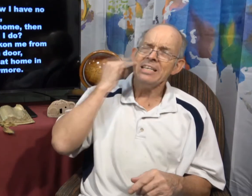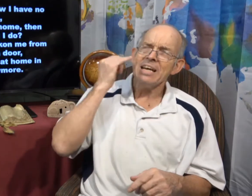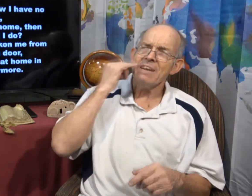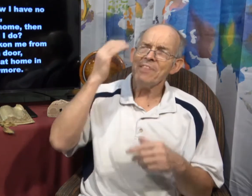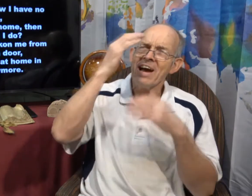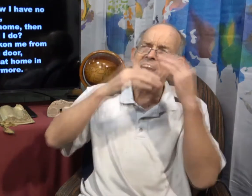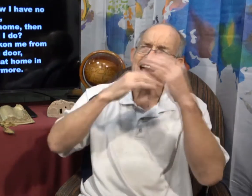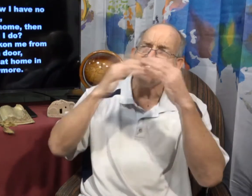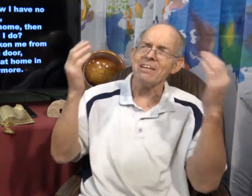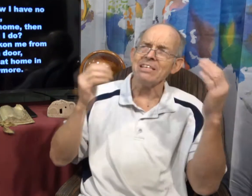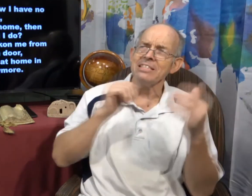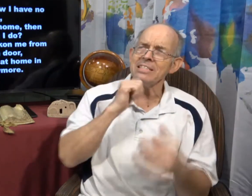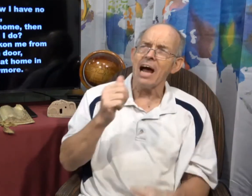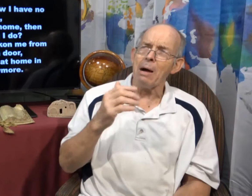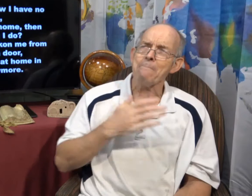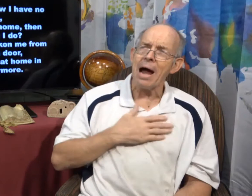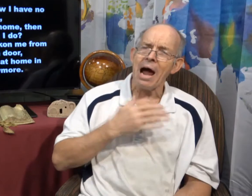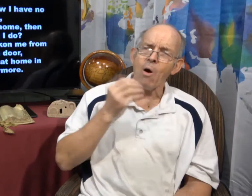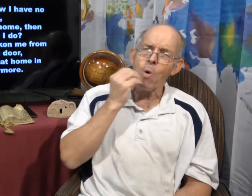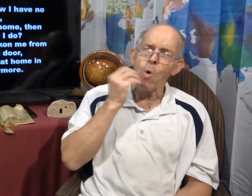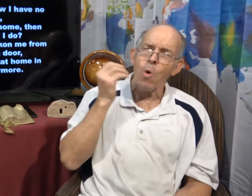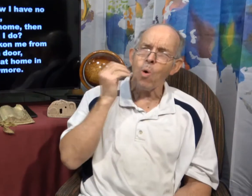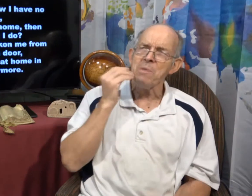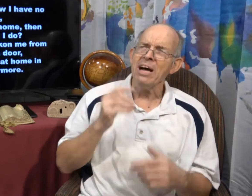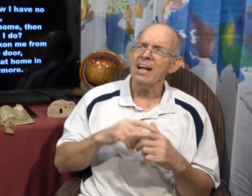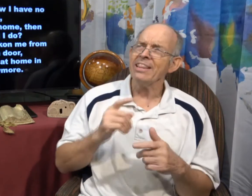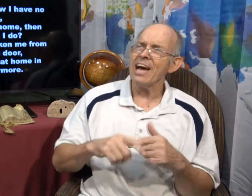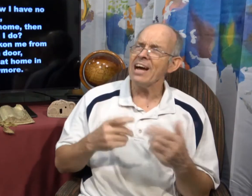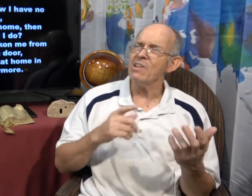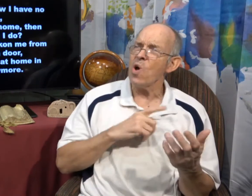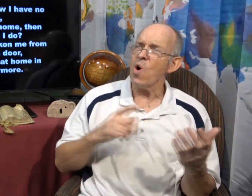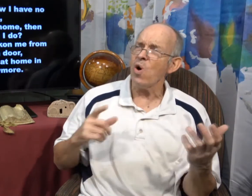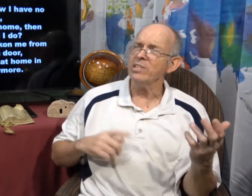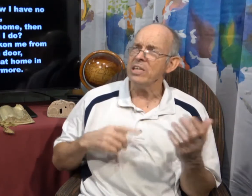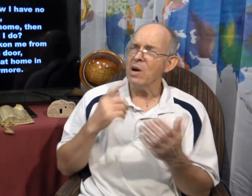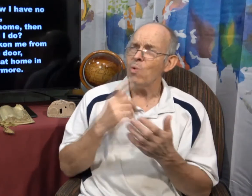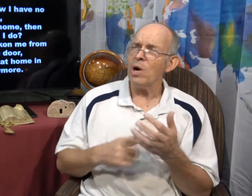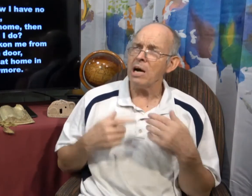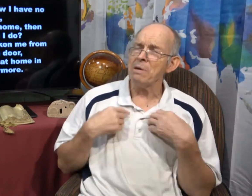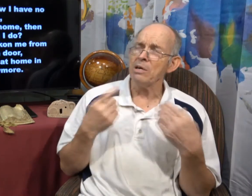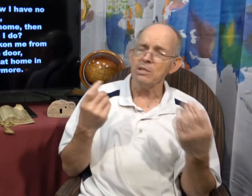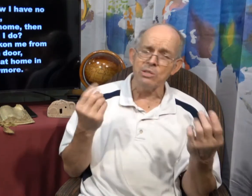If the heaven's not my home, then Lord, what am I